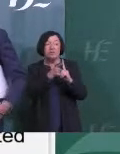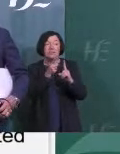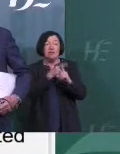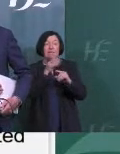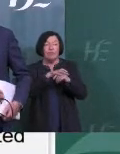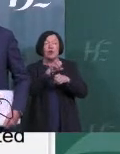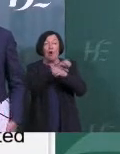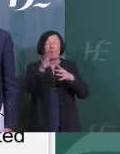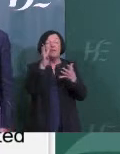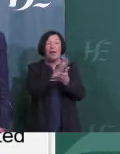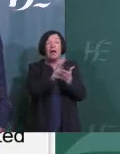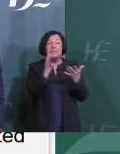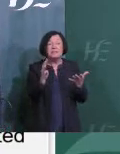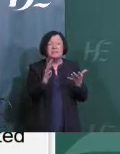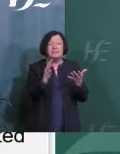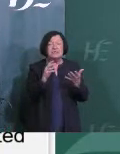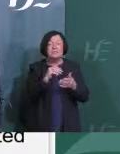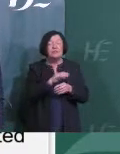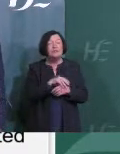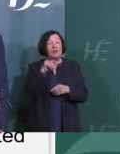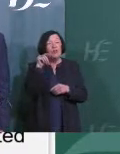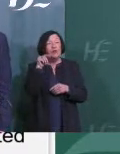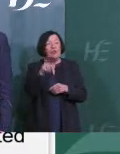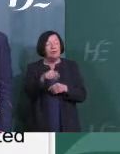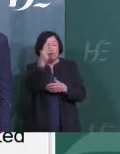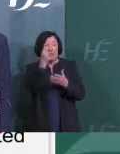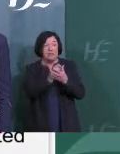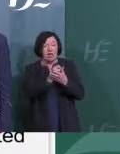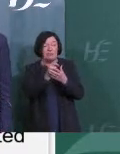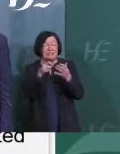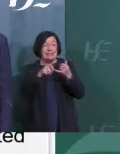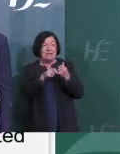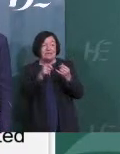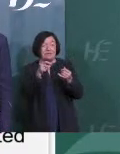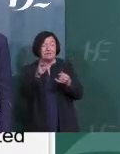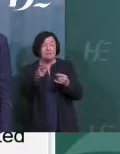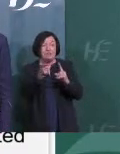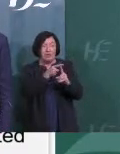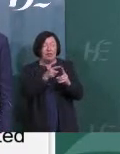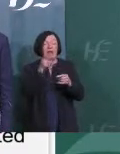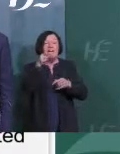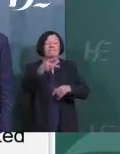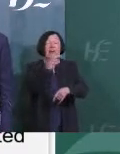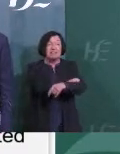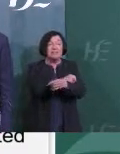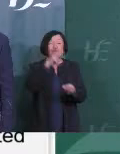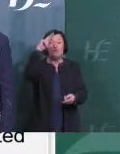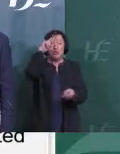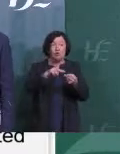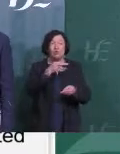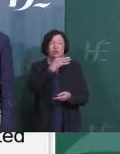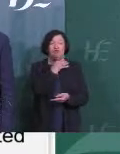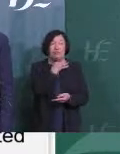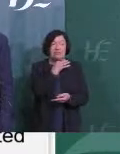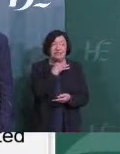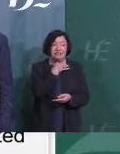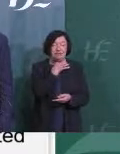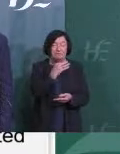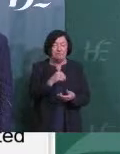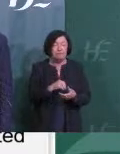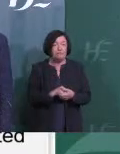for COVID-19. So 3 times less likely to test positive. Vaccinated people had a 60% reduced risk of infection, including asymptomatic